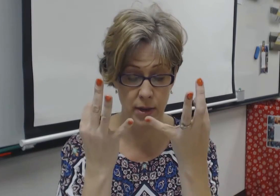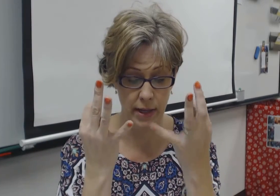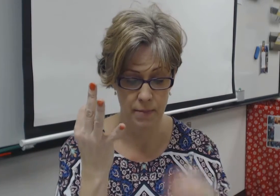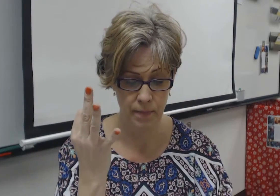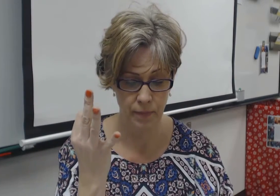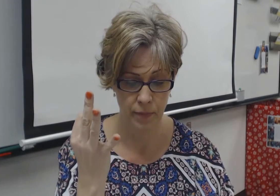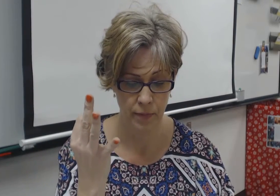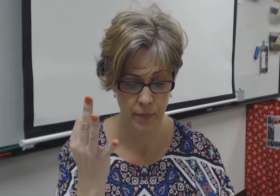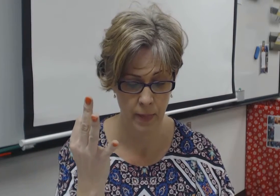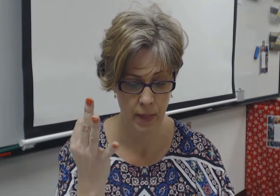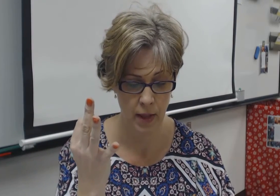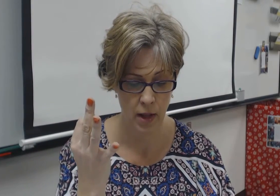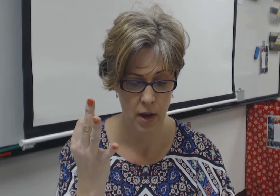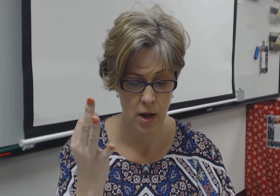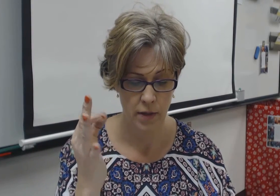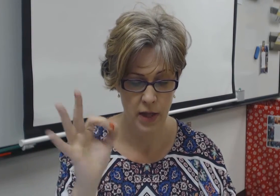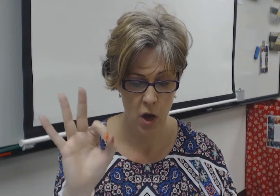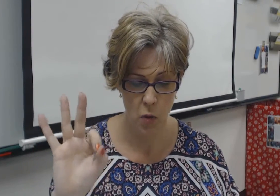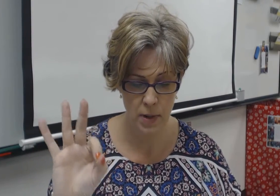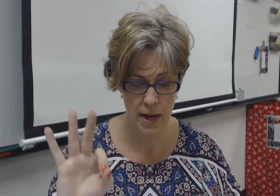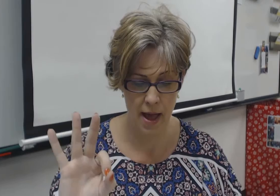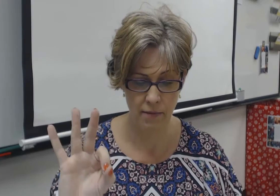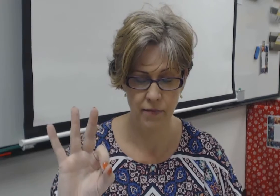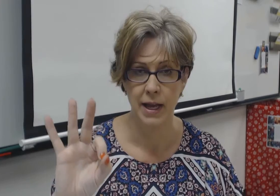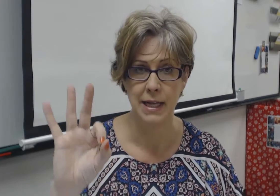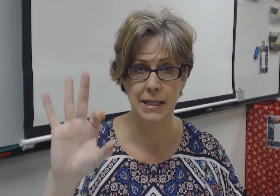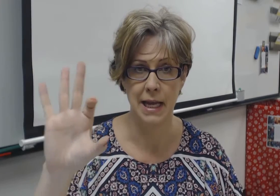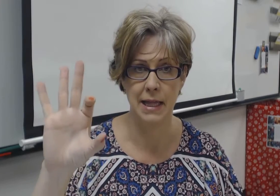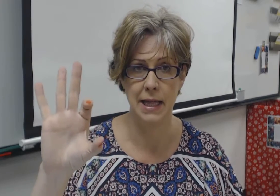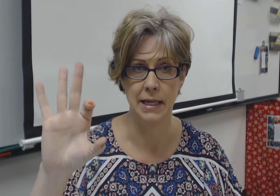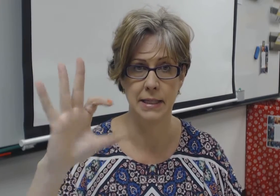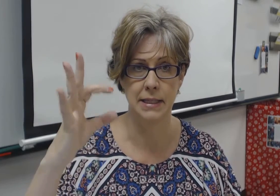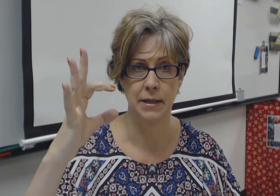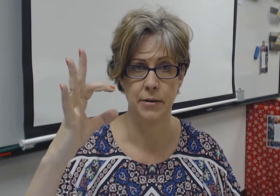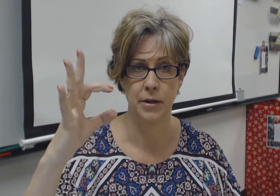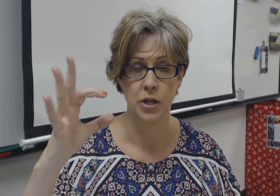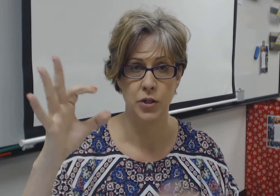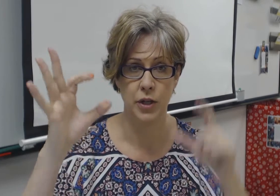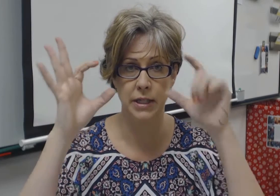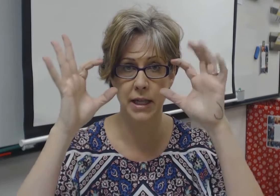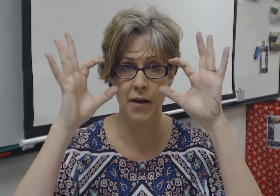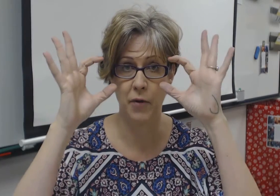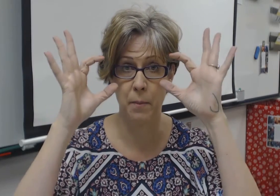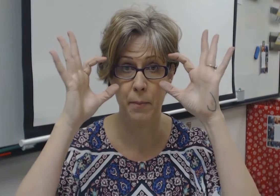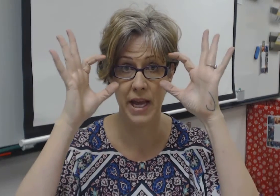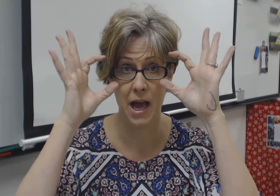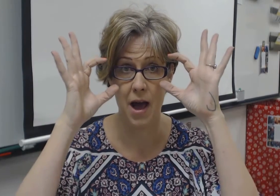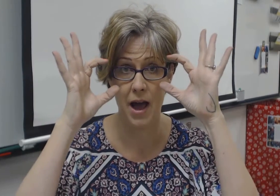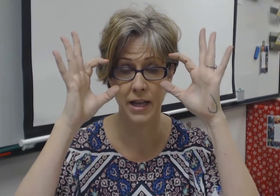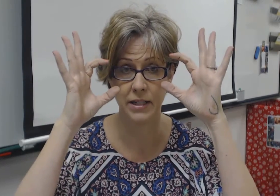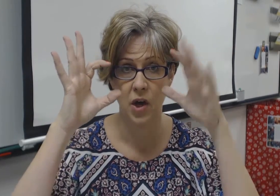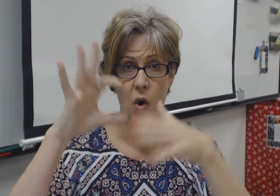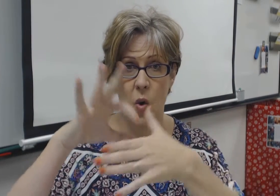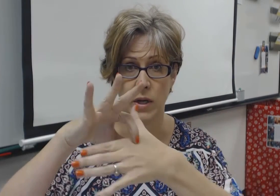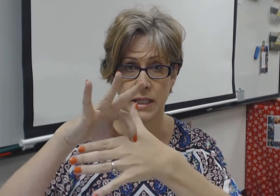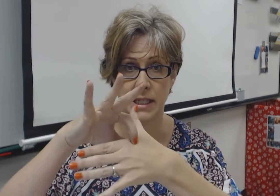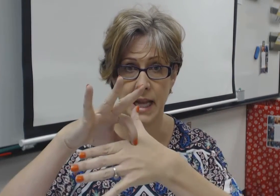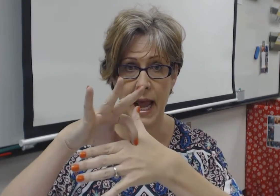family. The open F is like this. So you can see that for big eyes or a